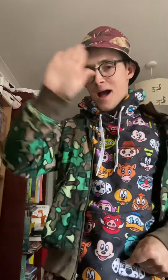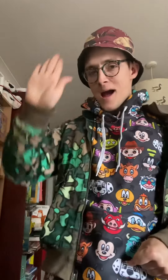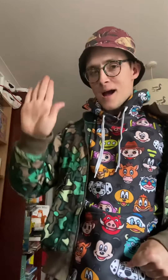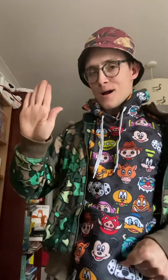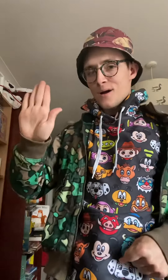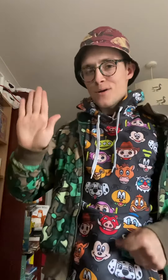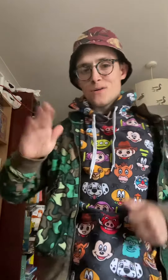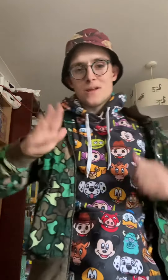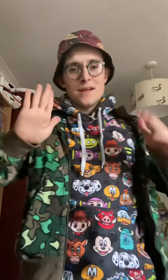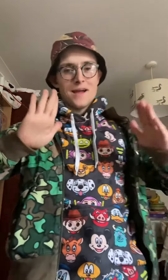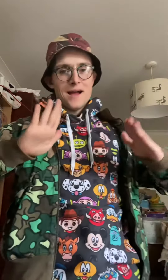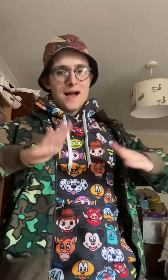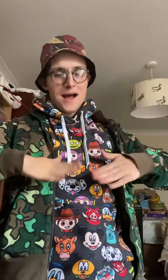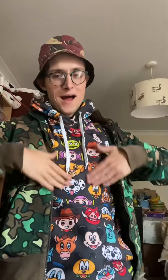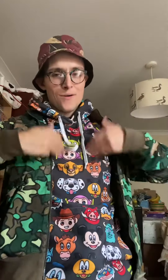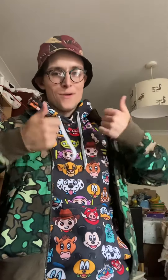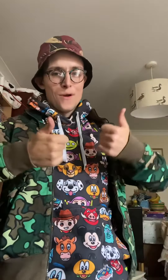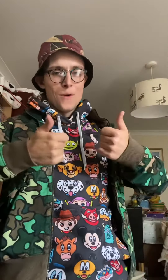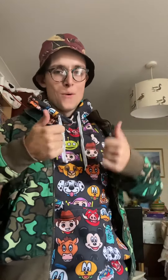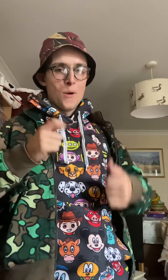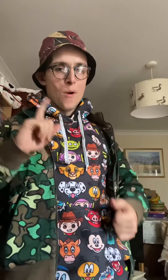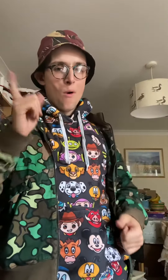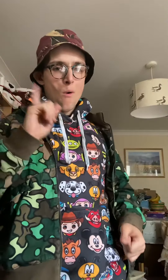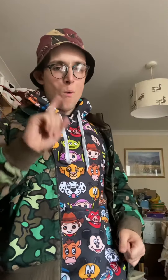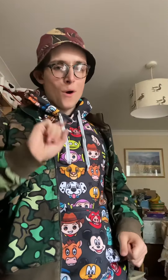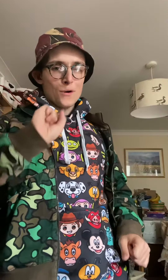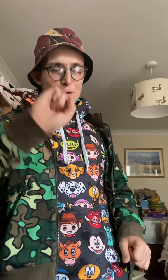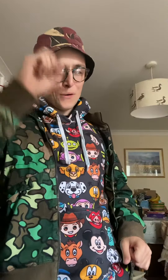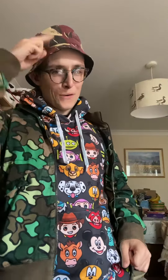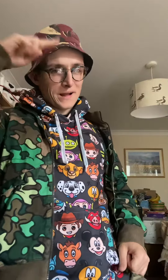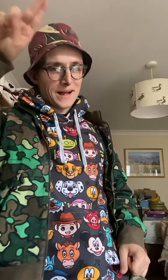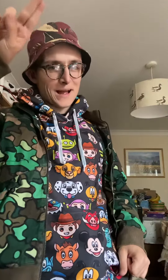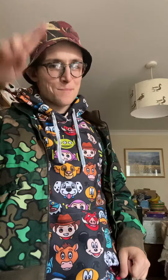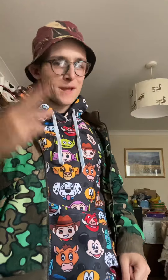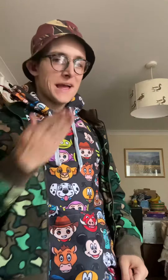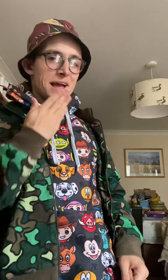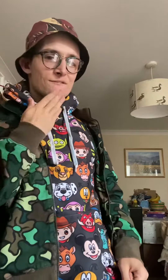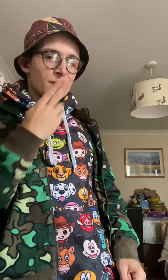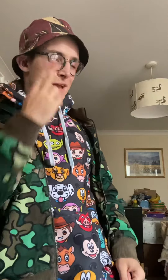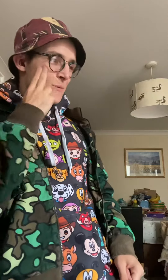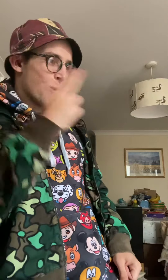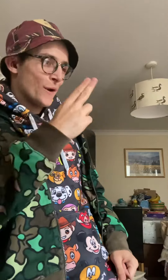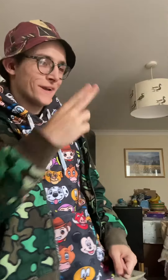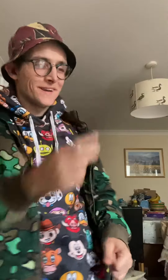hello. How are you? What more, let me? It's a big wot key.